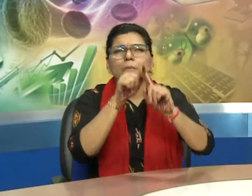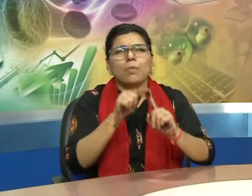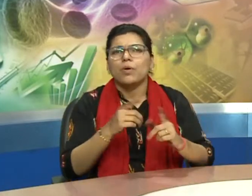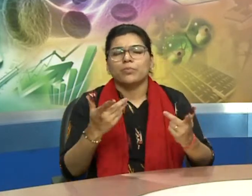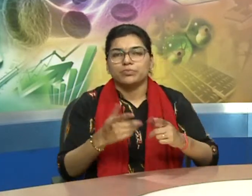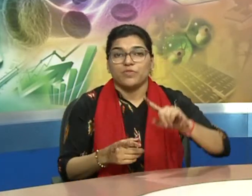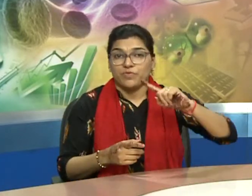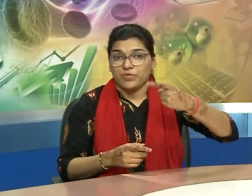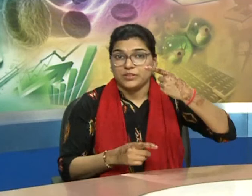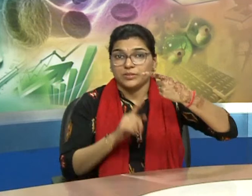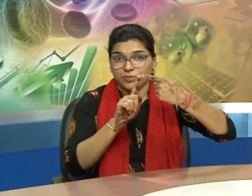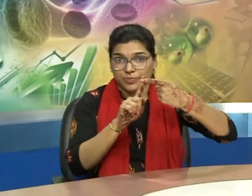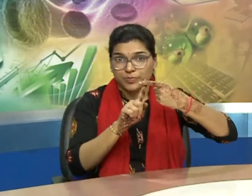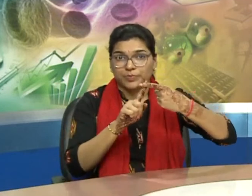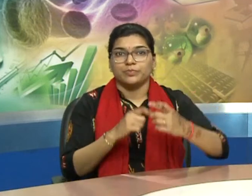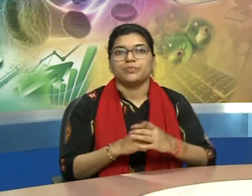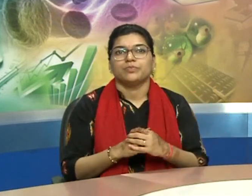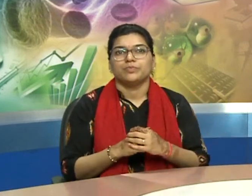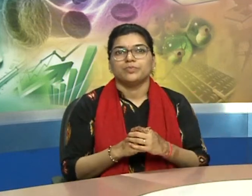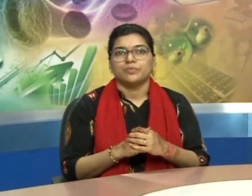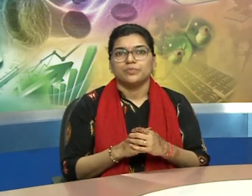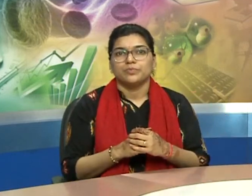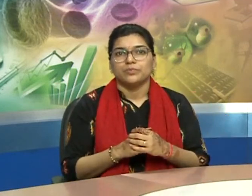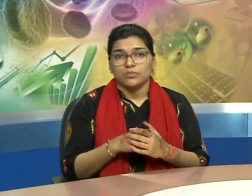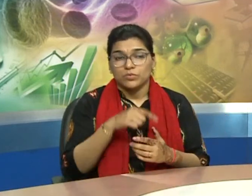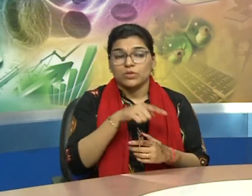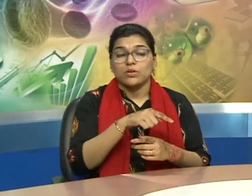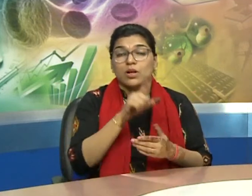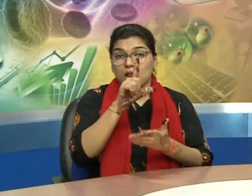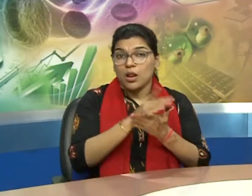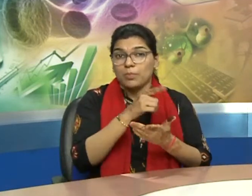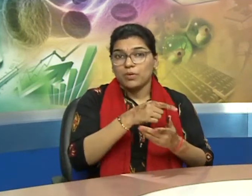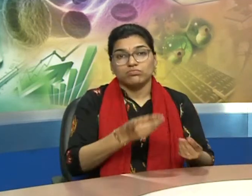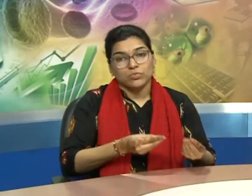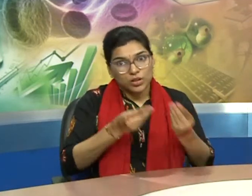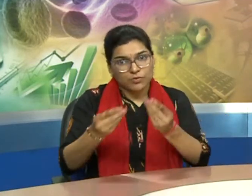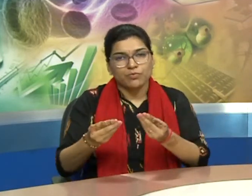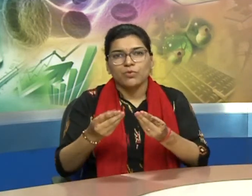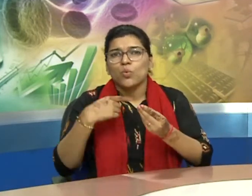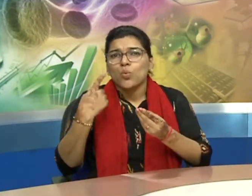Let us now understand the objectives of a college library.